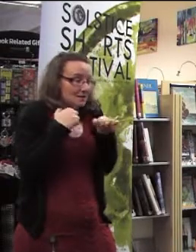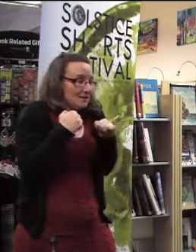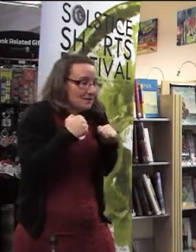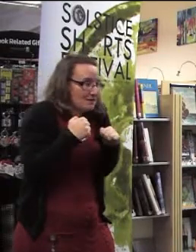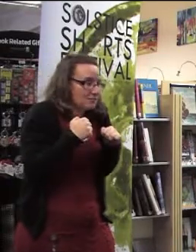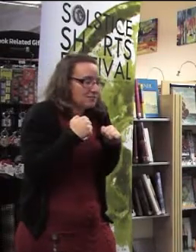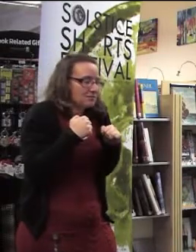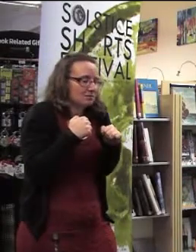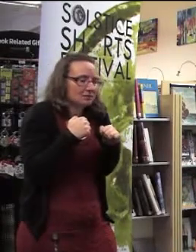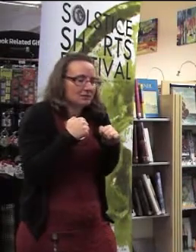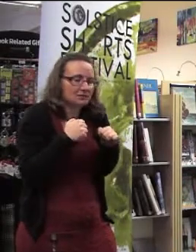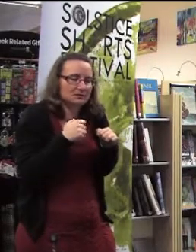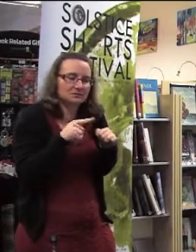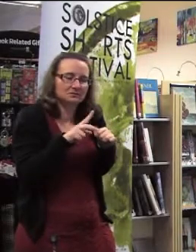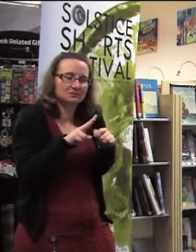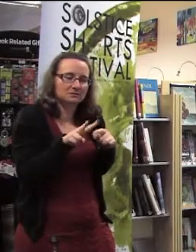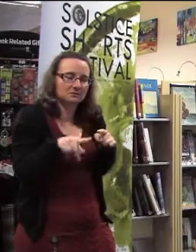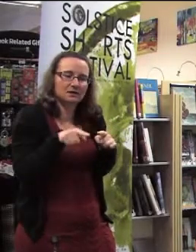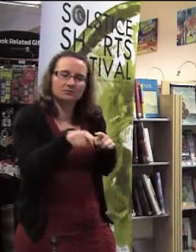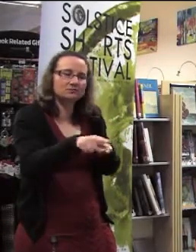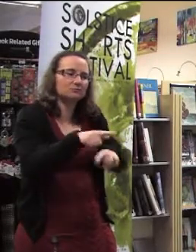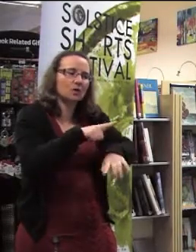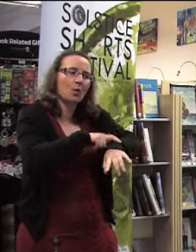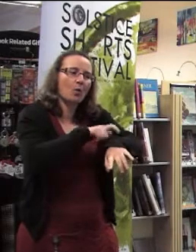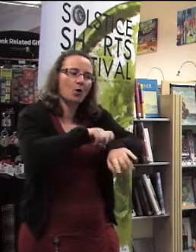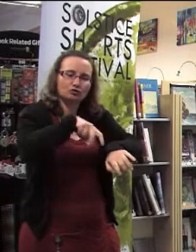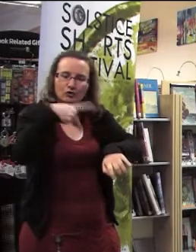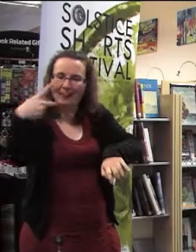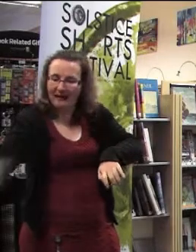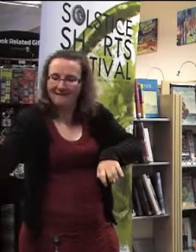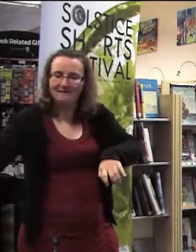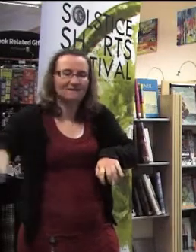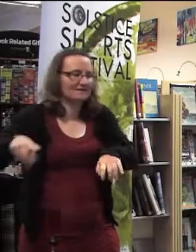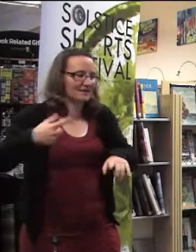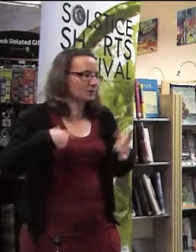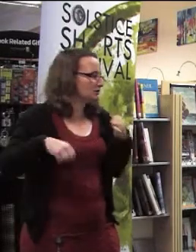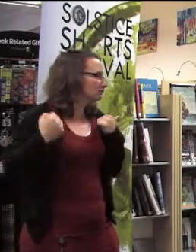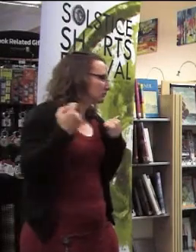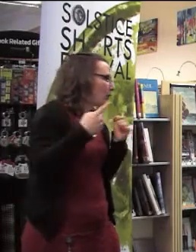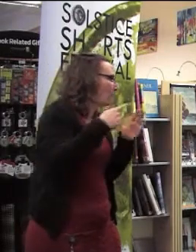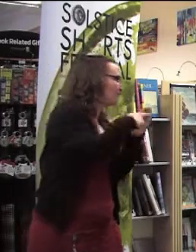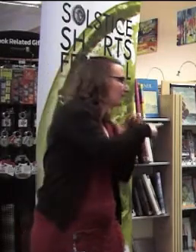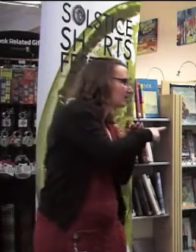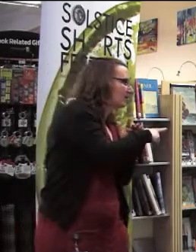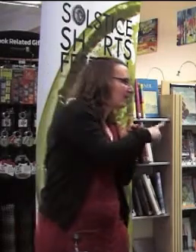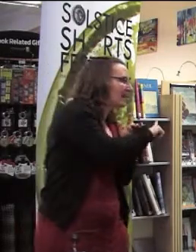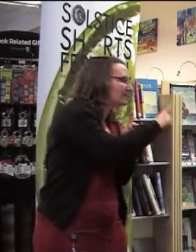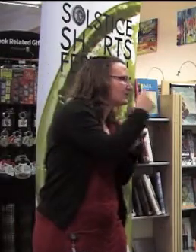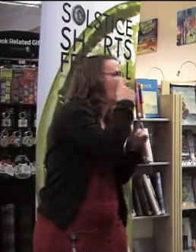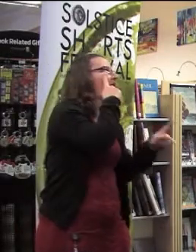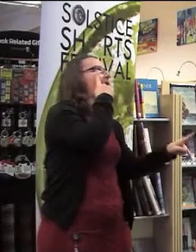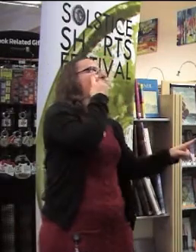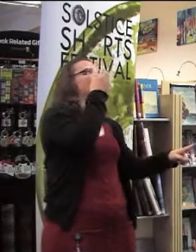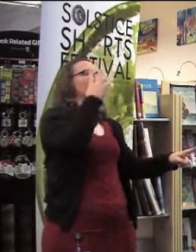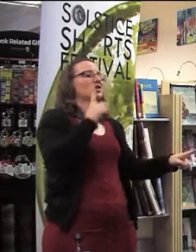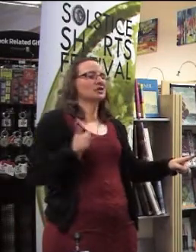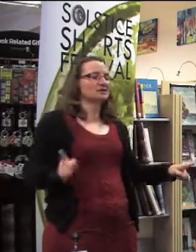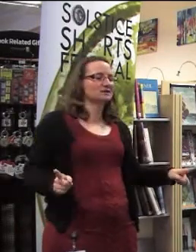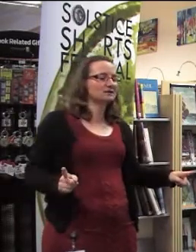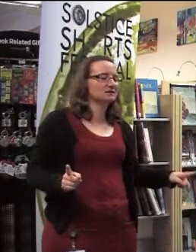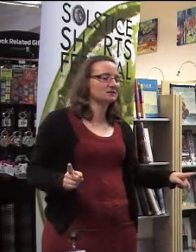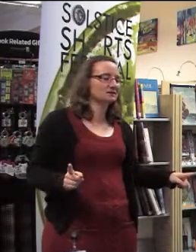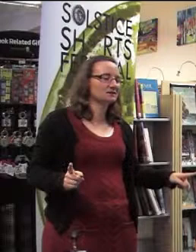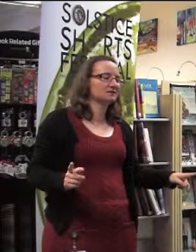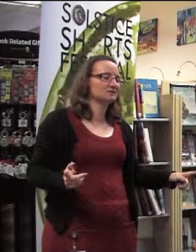You left your watch there on those grey rock slabs, but we didn't realise that until later, much later.